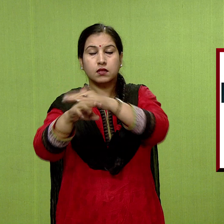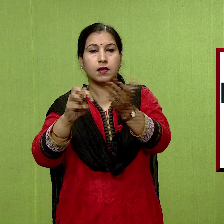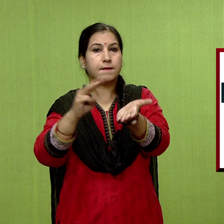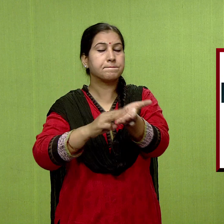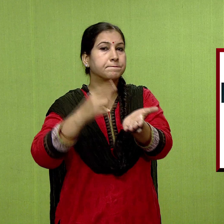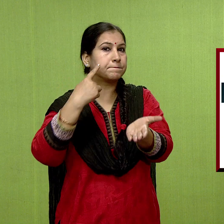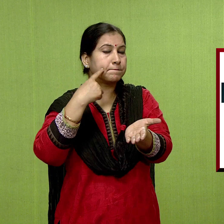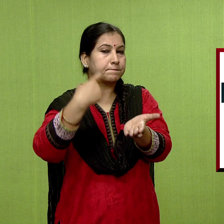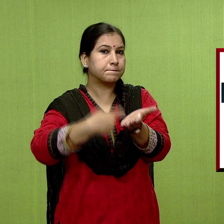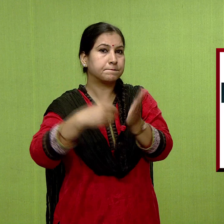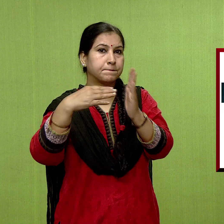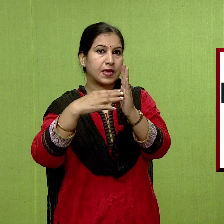Pradesh.